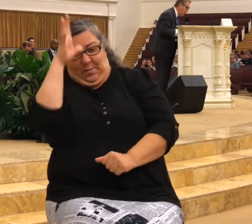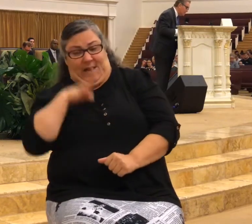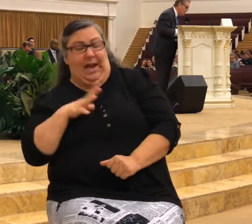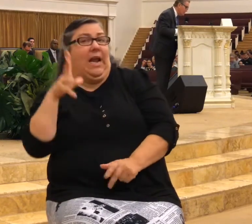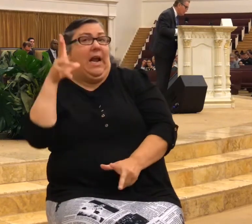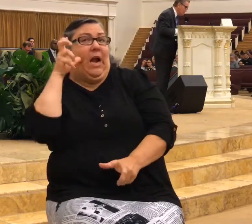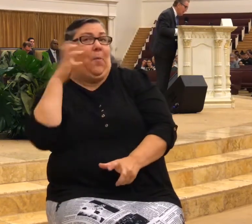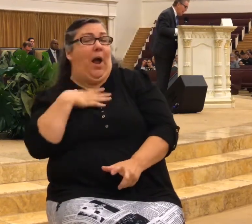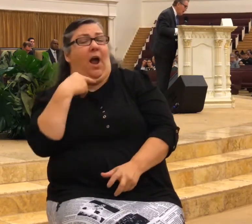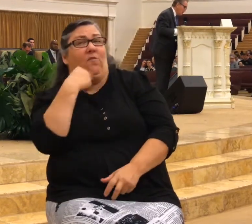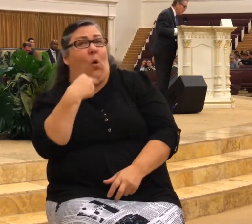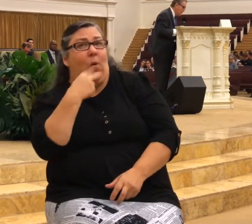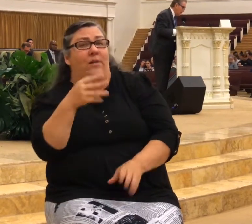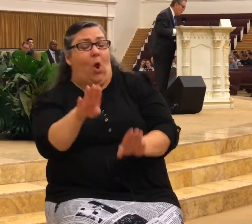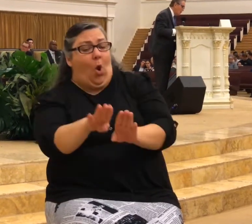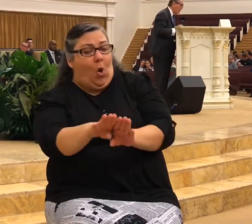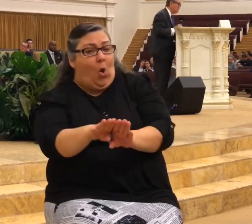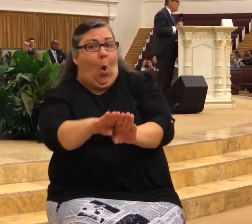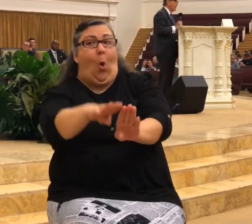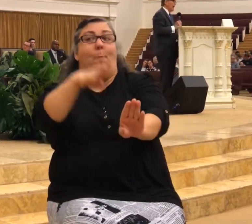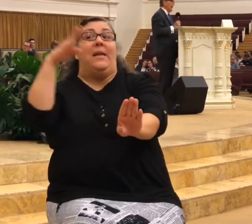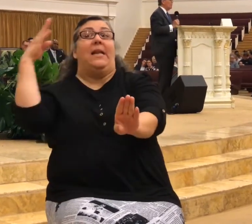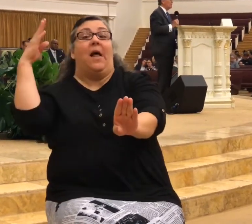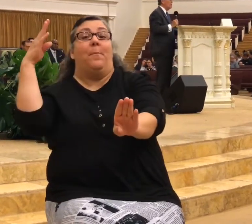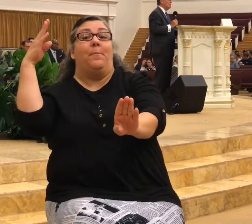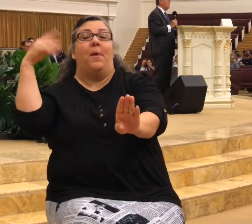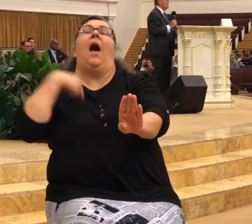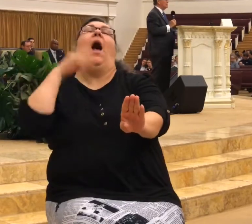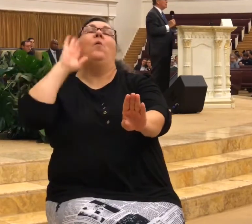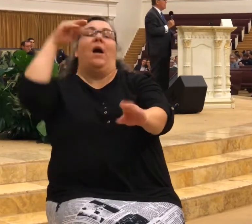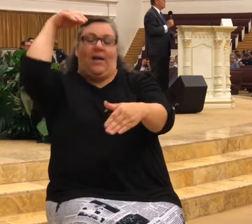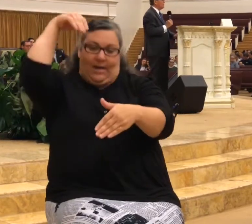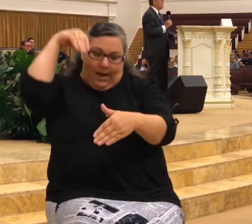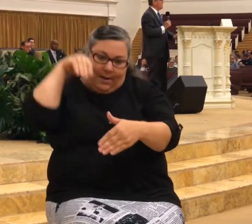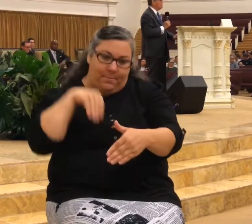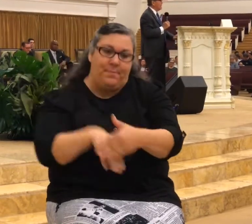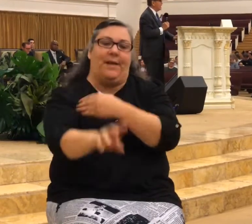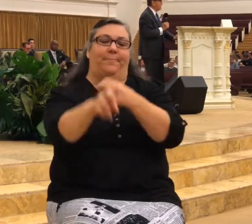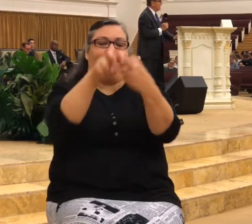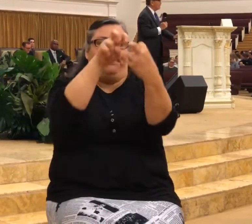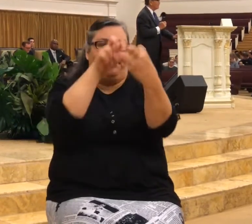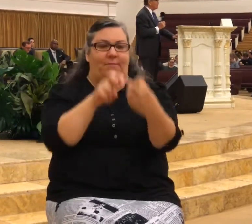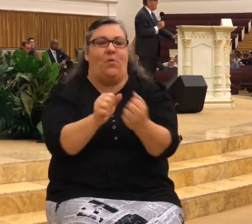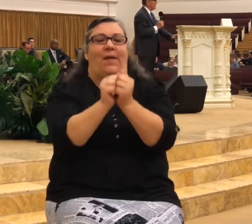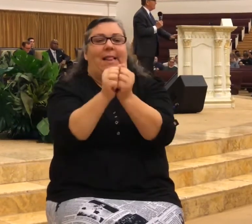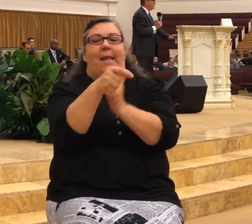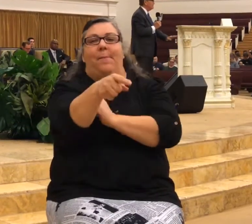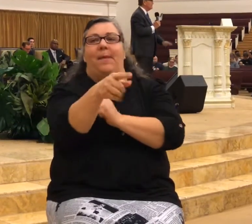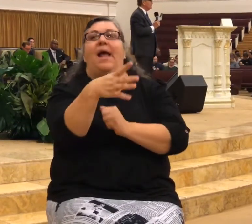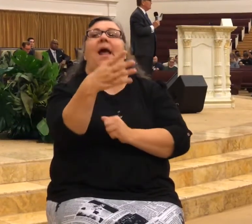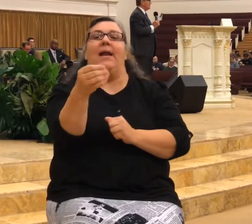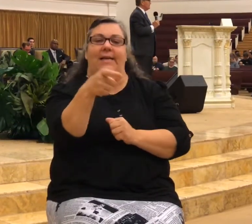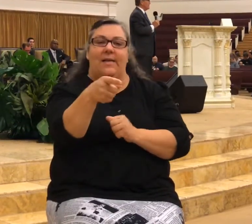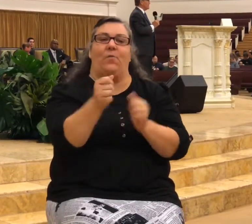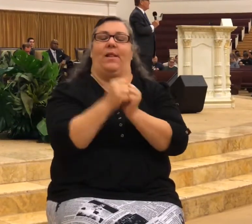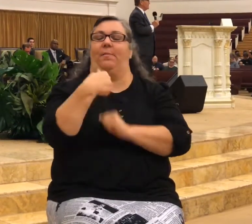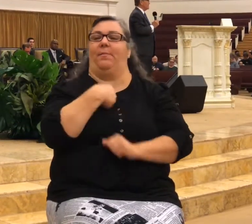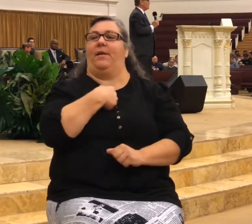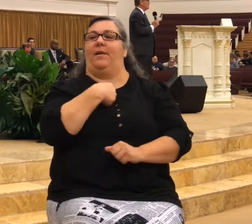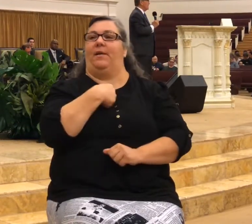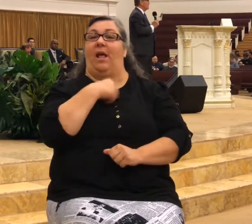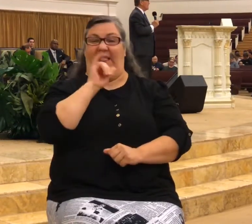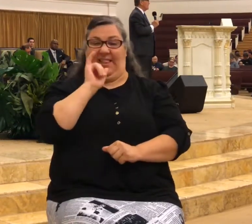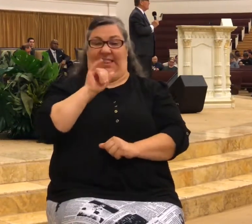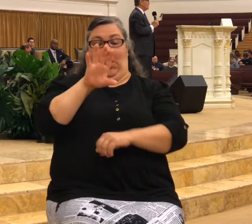my voice and open the door, I will come in and sup with him and he with me." This is